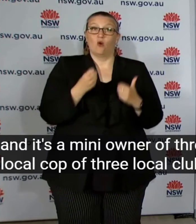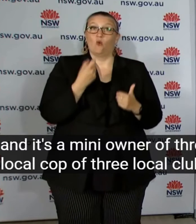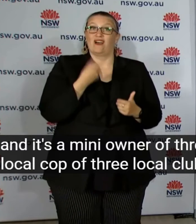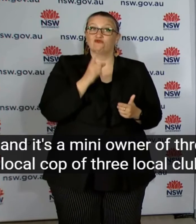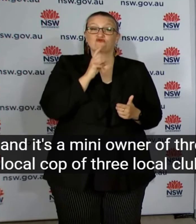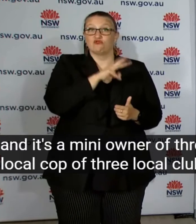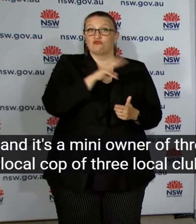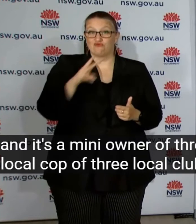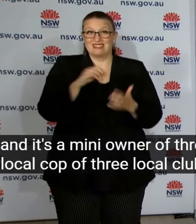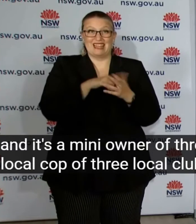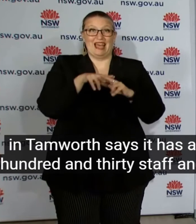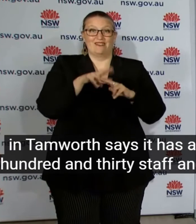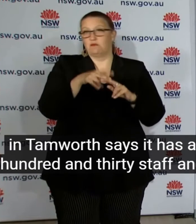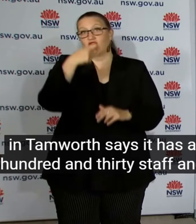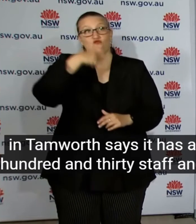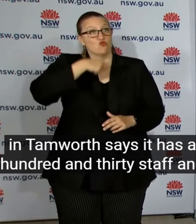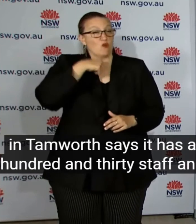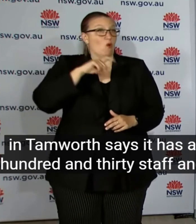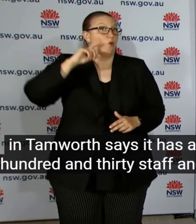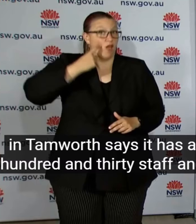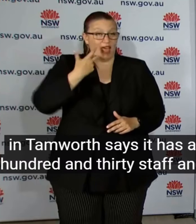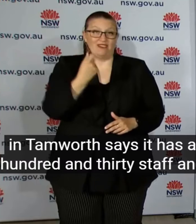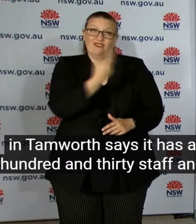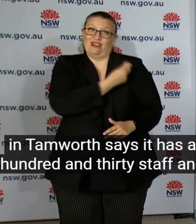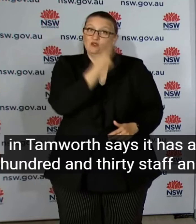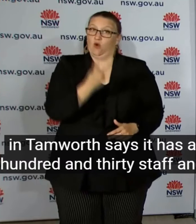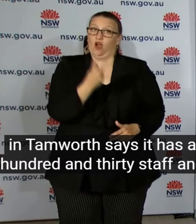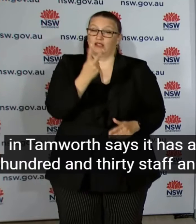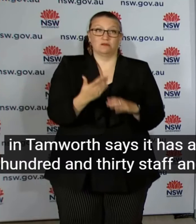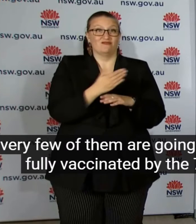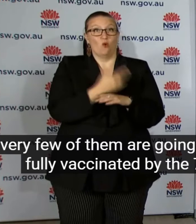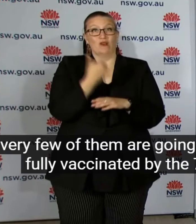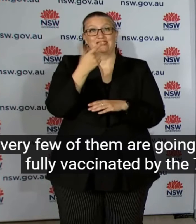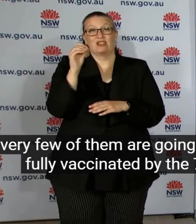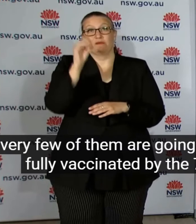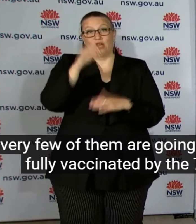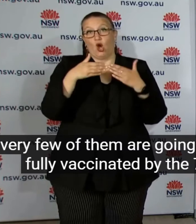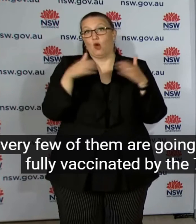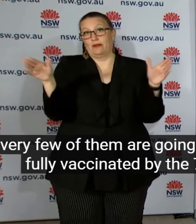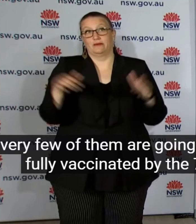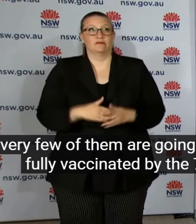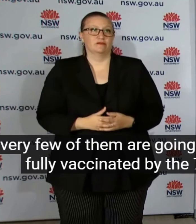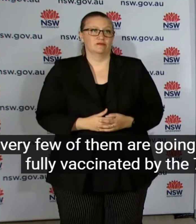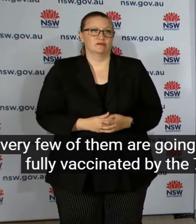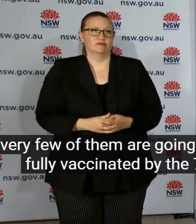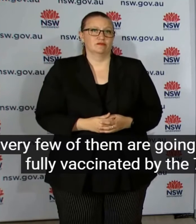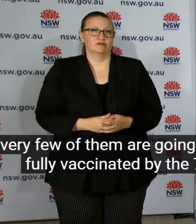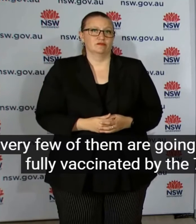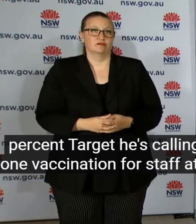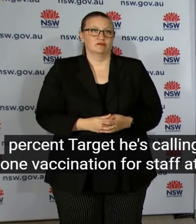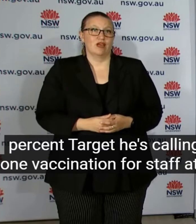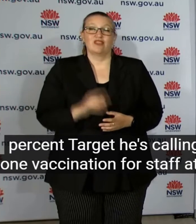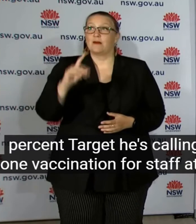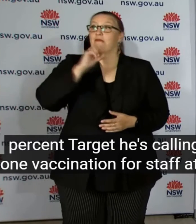fully vaccinated by the 70% target. He's calling for one vaccination for staff at 70%, perhaps in regions where there